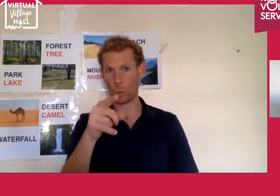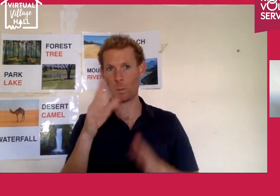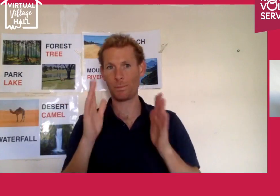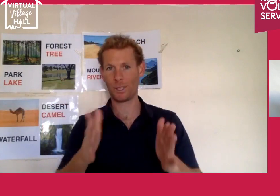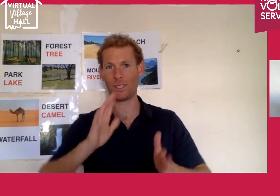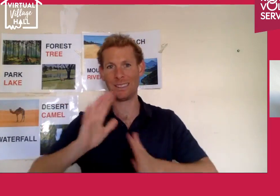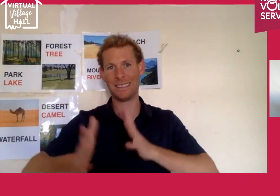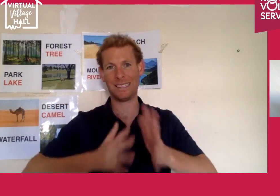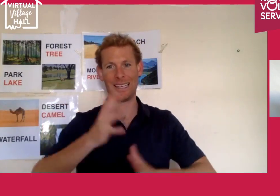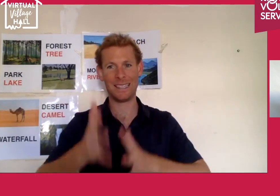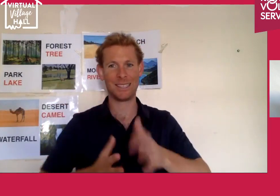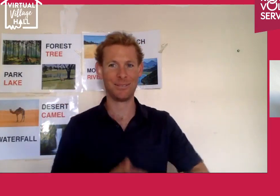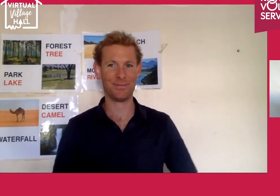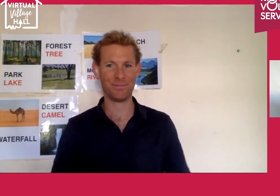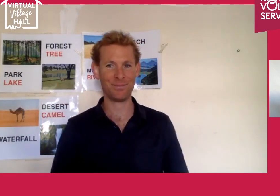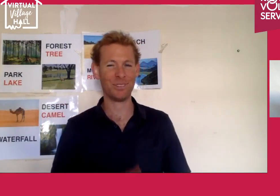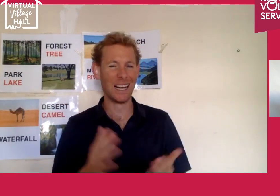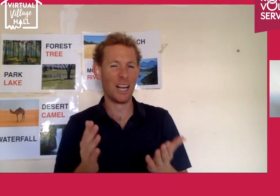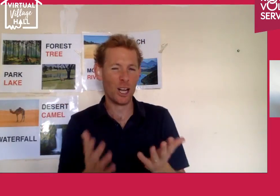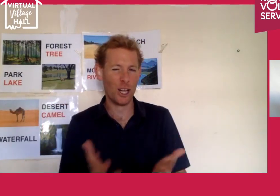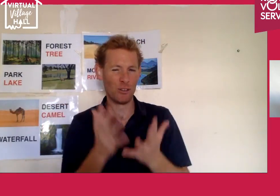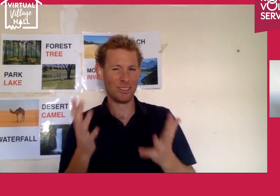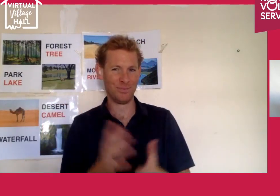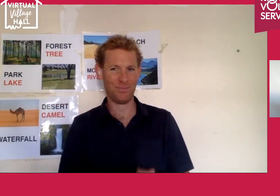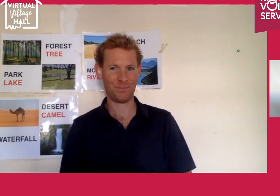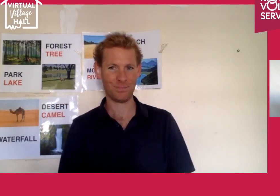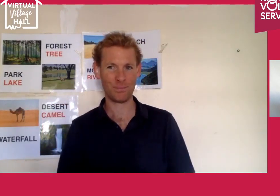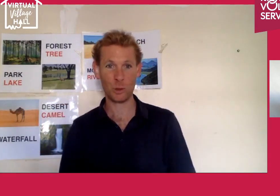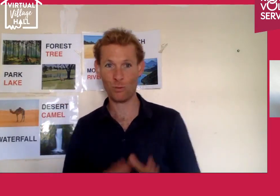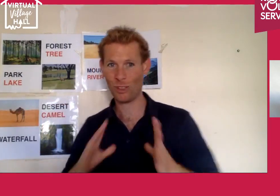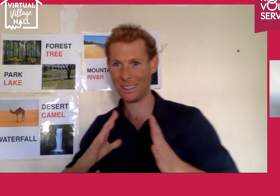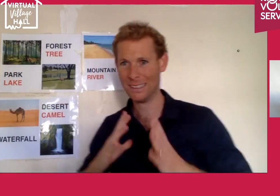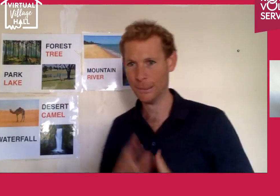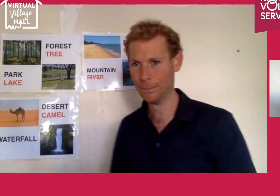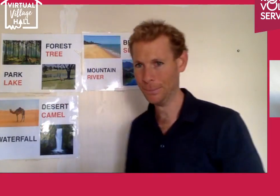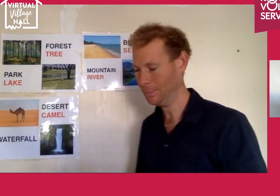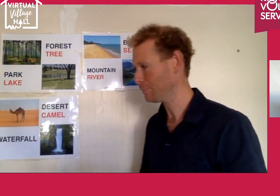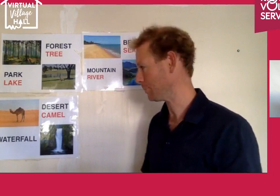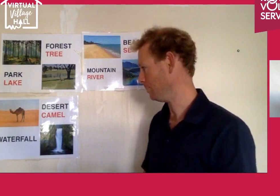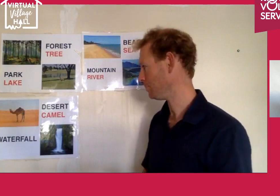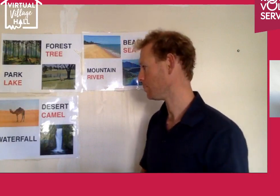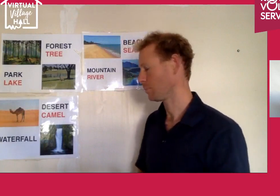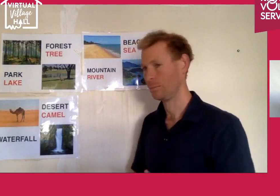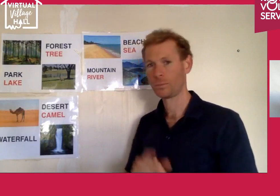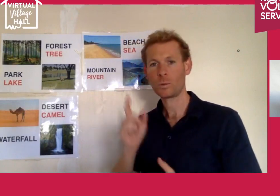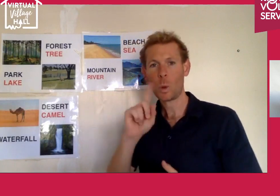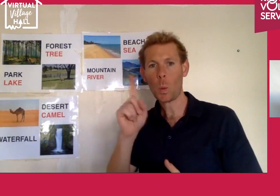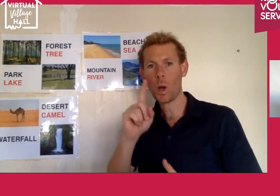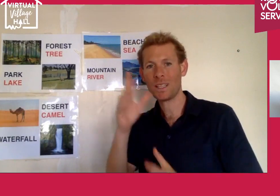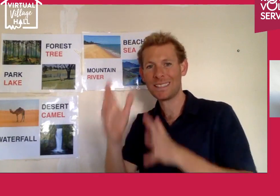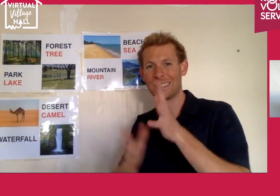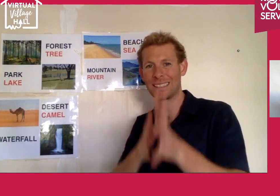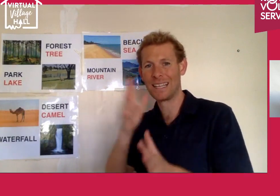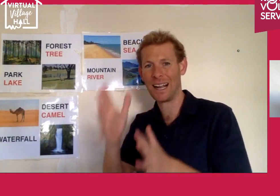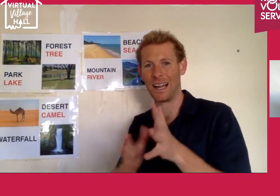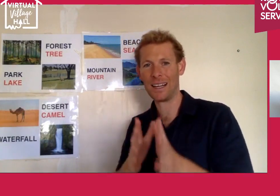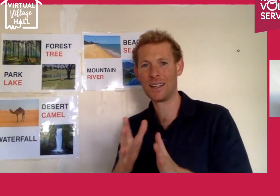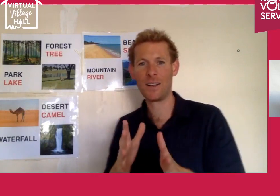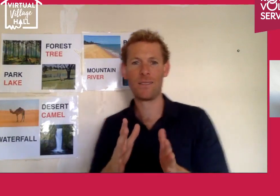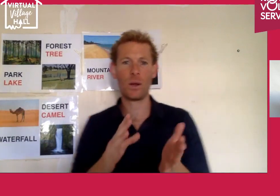to point to these elements on the board behind me, and I'm going to encourage you to use the signs now. So we want you to practice. What's